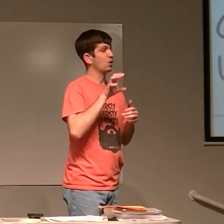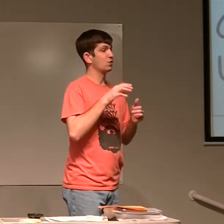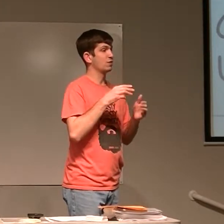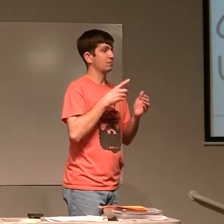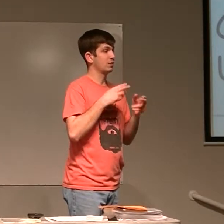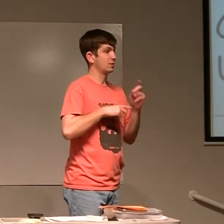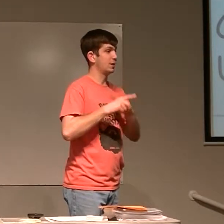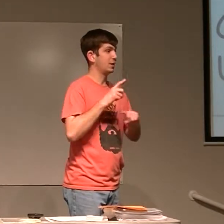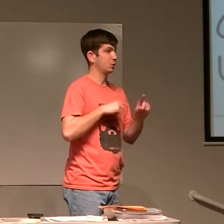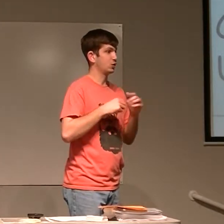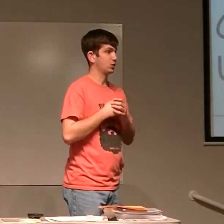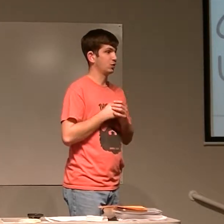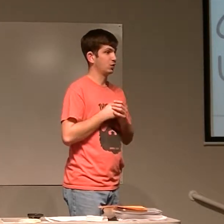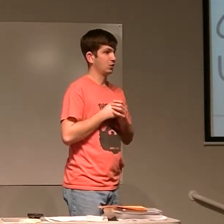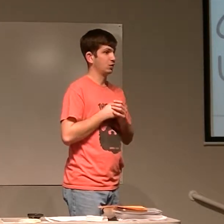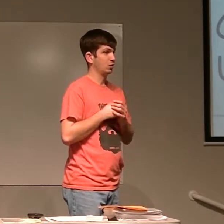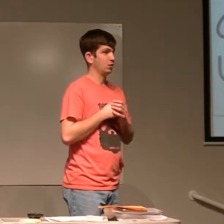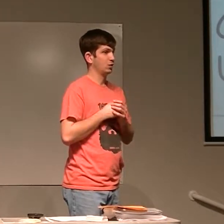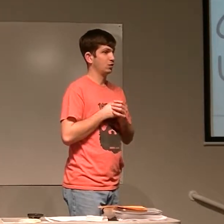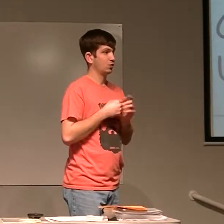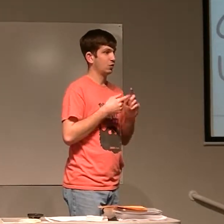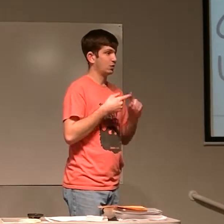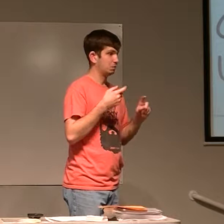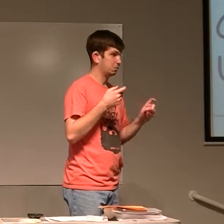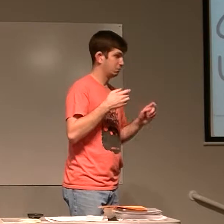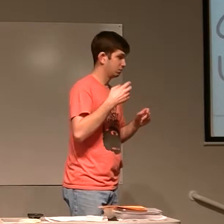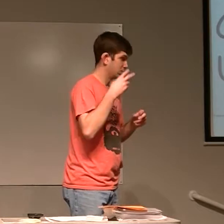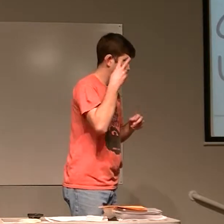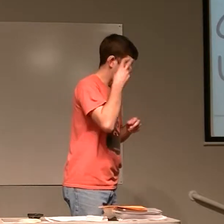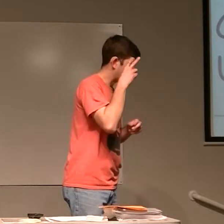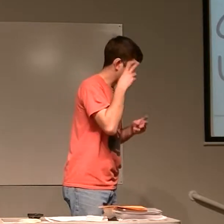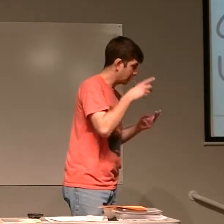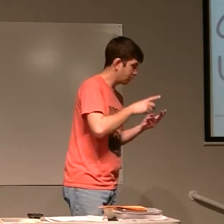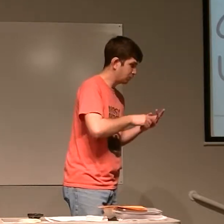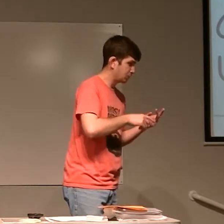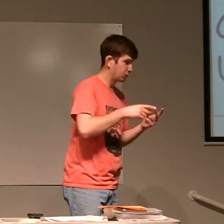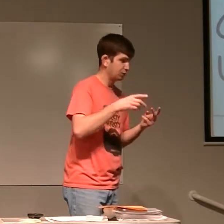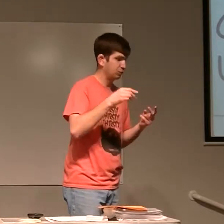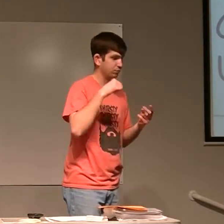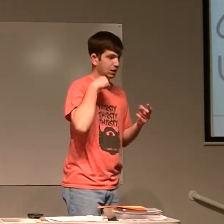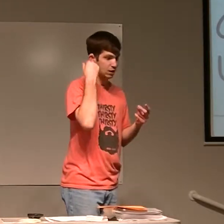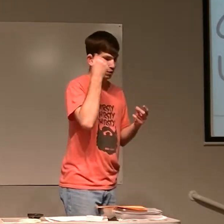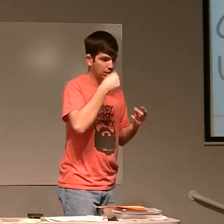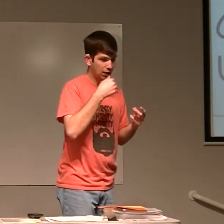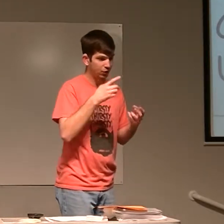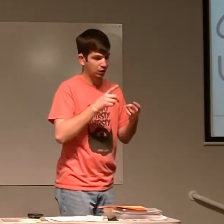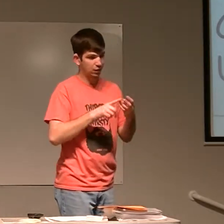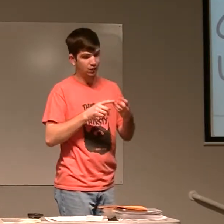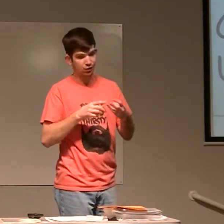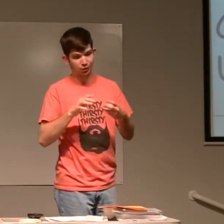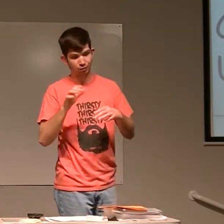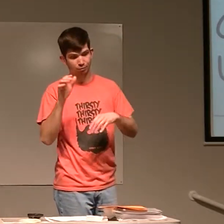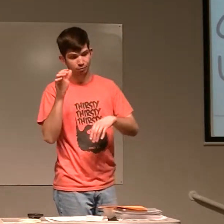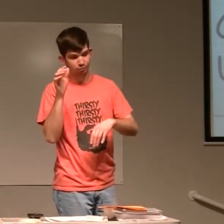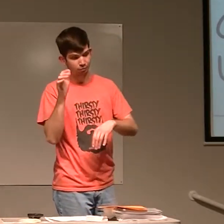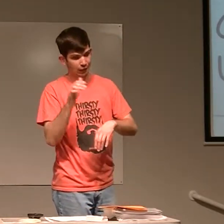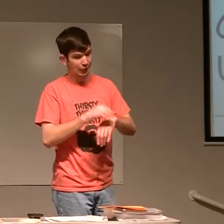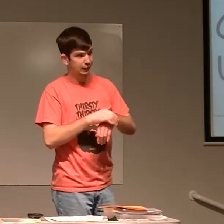400 sign language. From New Mexico to Africa to